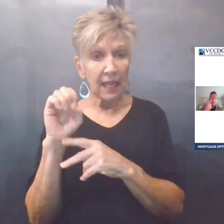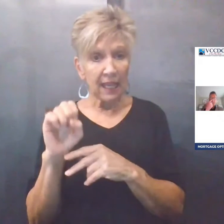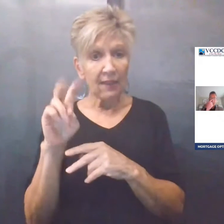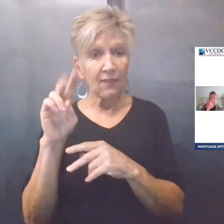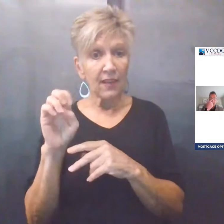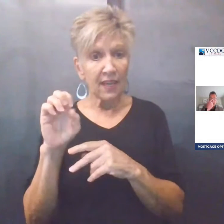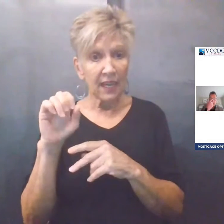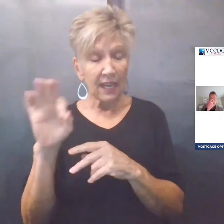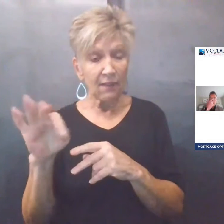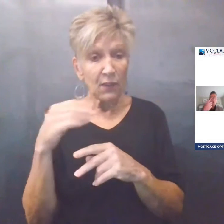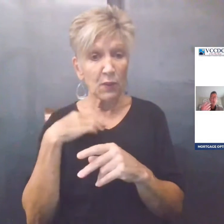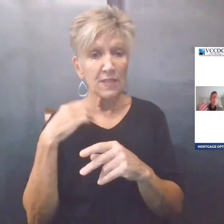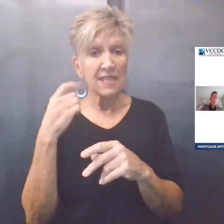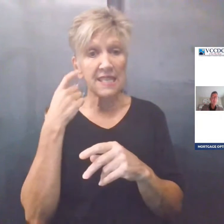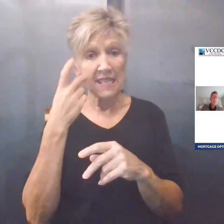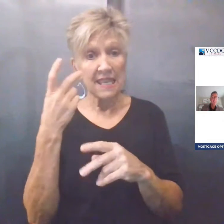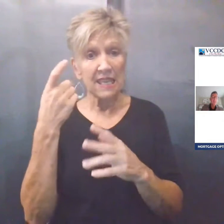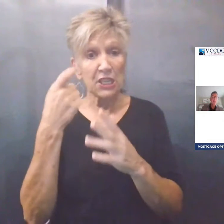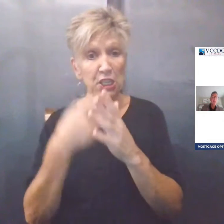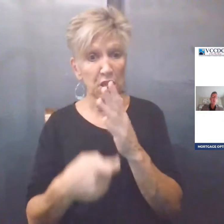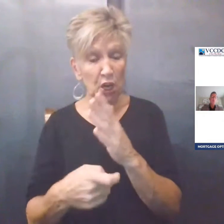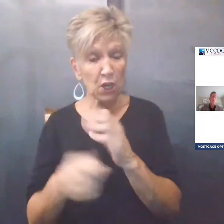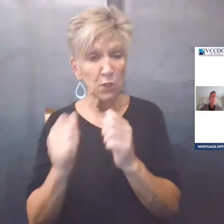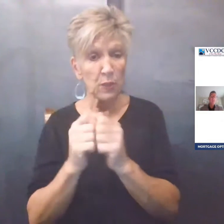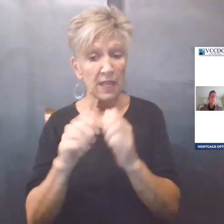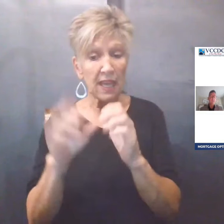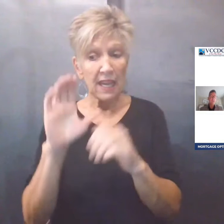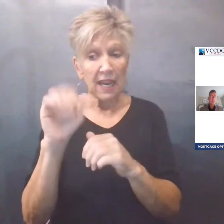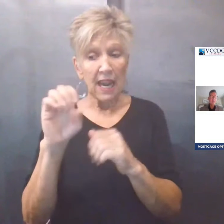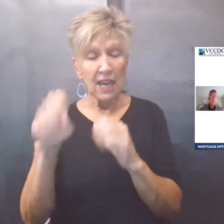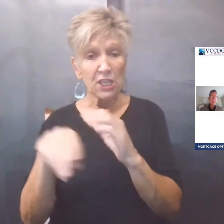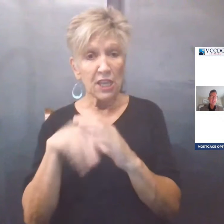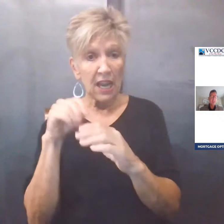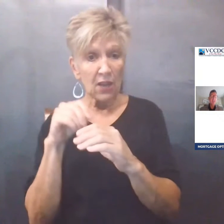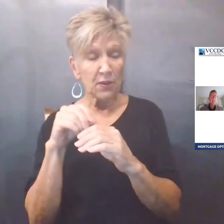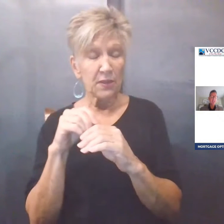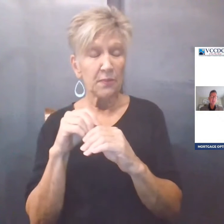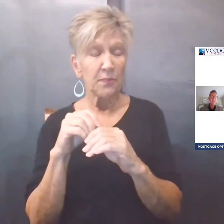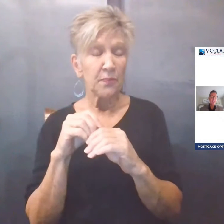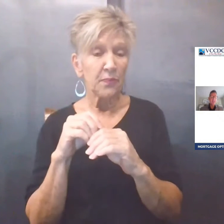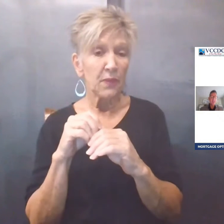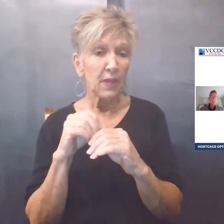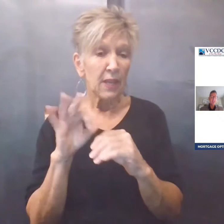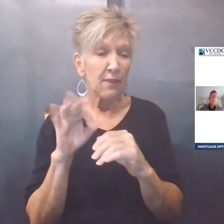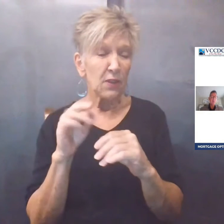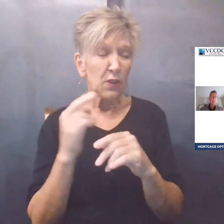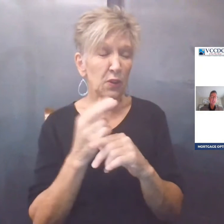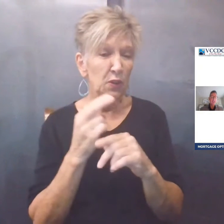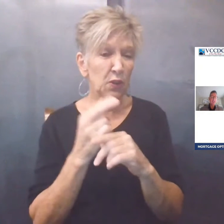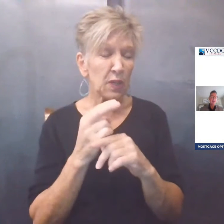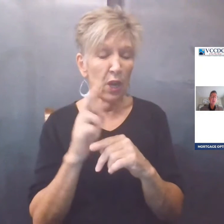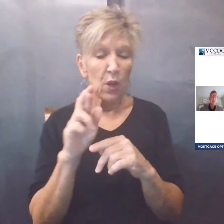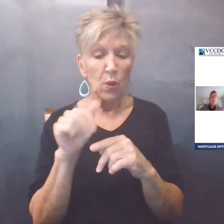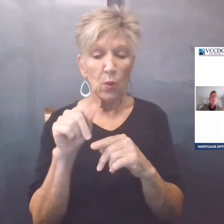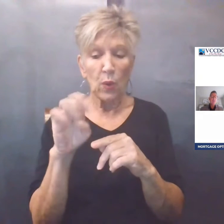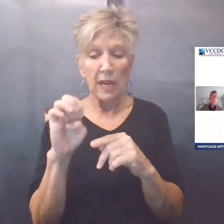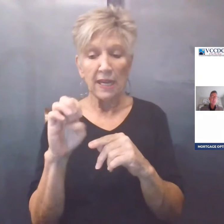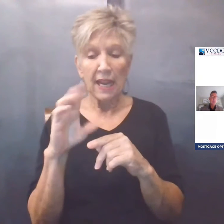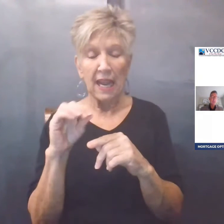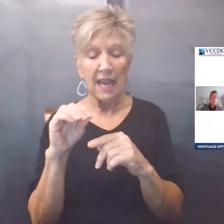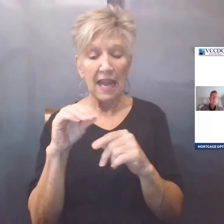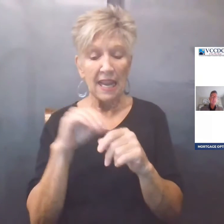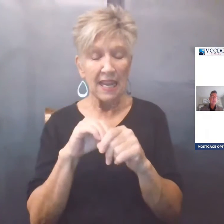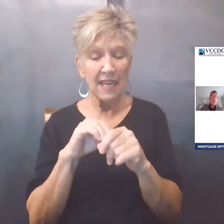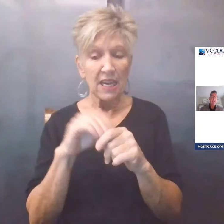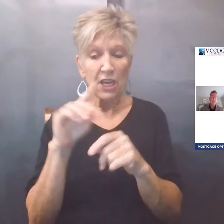So if you're doing a home purchase or a rate and term refinance, rate and term meaning you're not taking more cash out, you're just